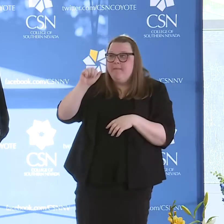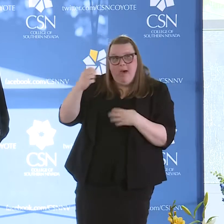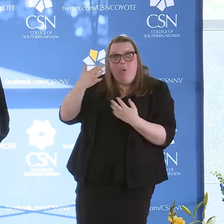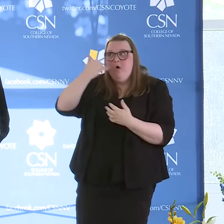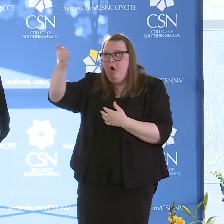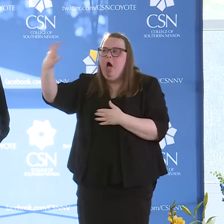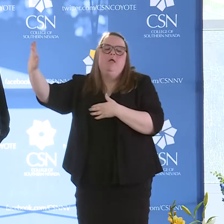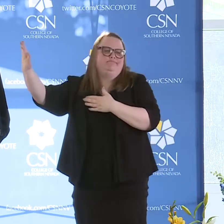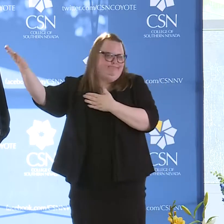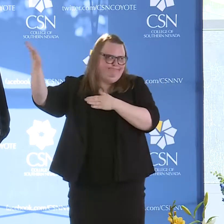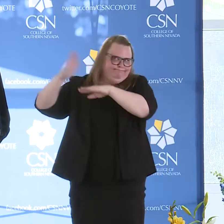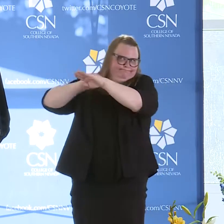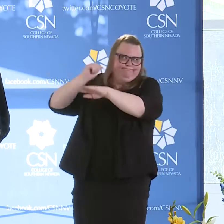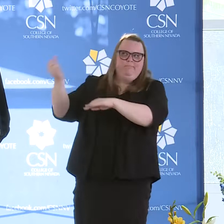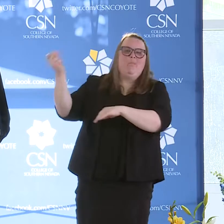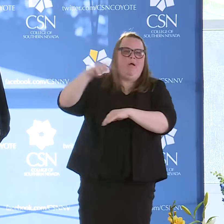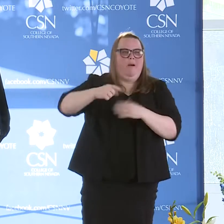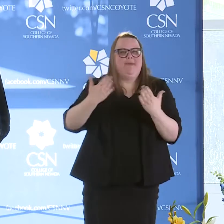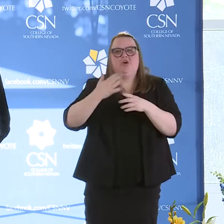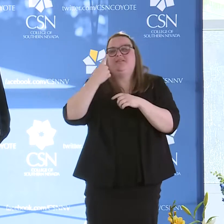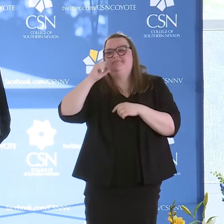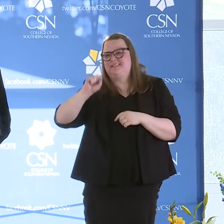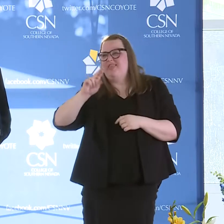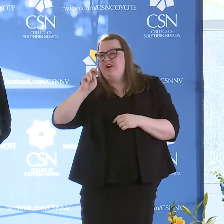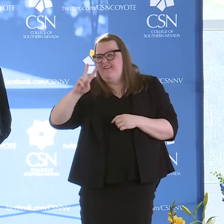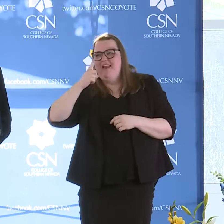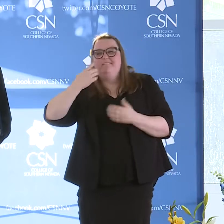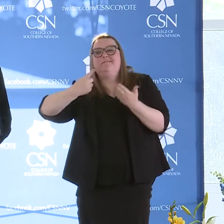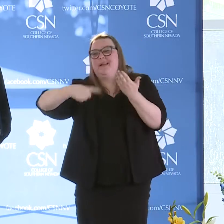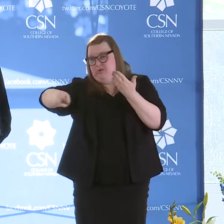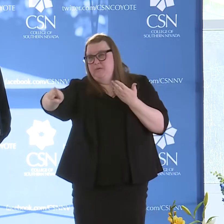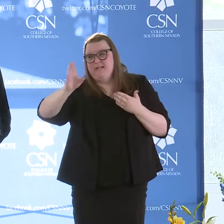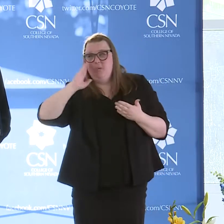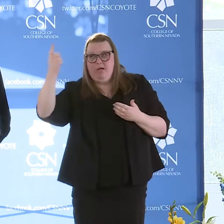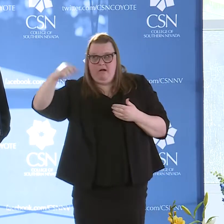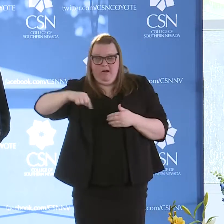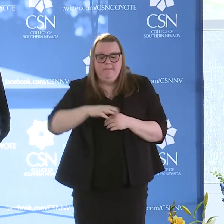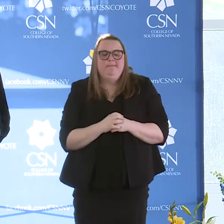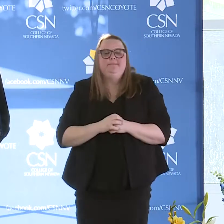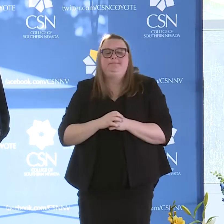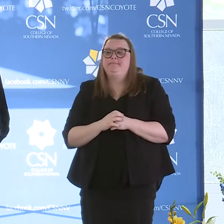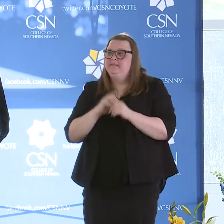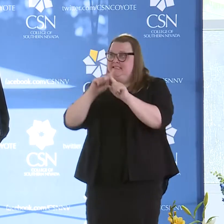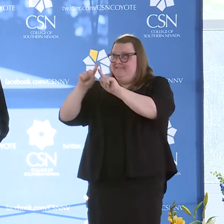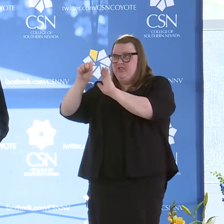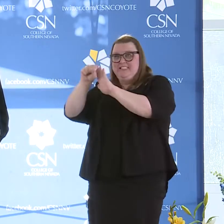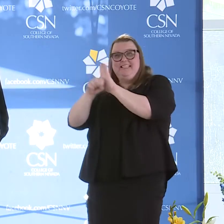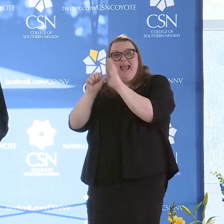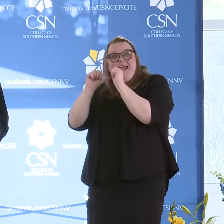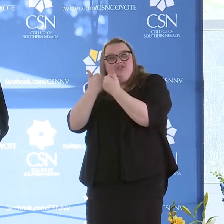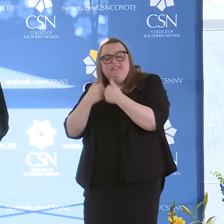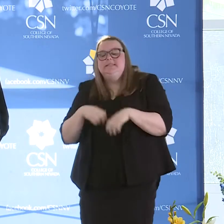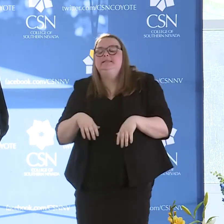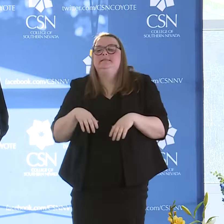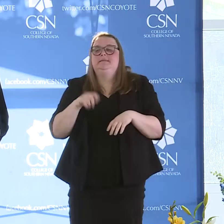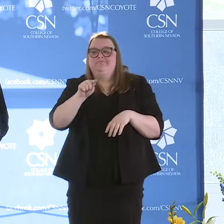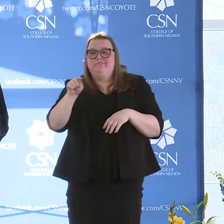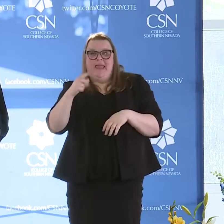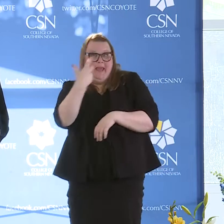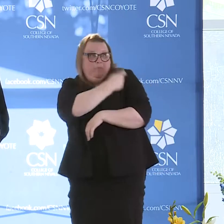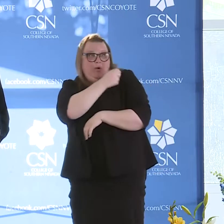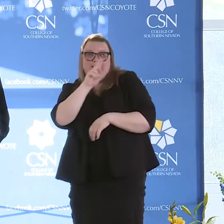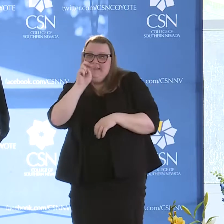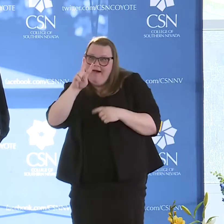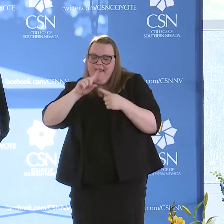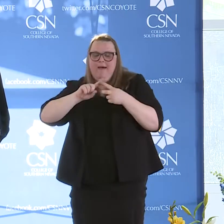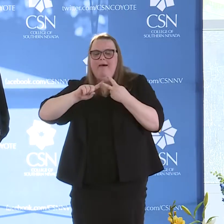Nevada in particular, next week. Thanks to state agencies, Immunize Nevada, community partners, Southern Nevada